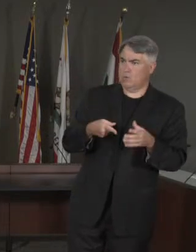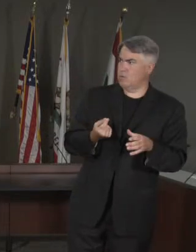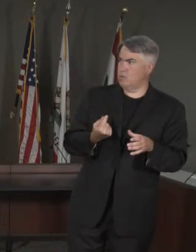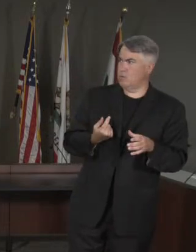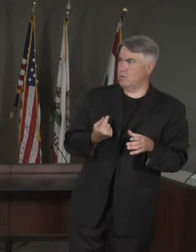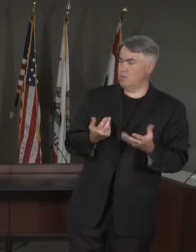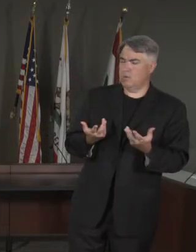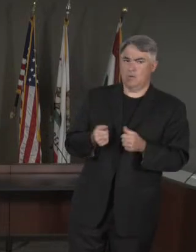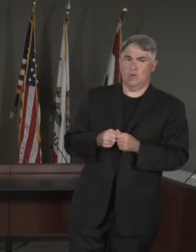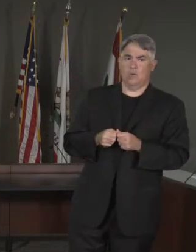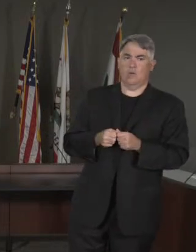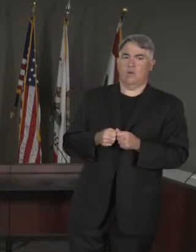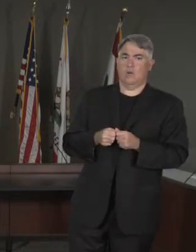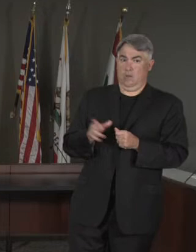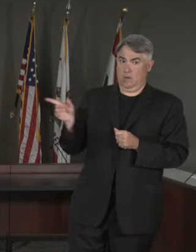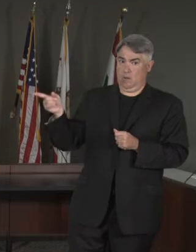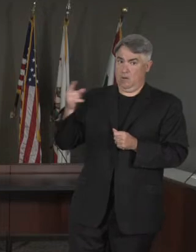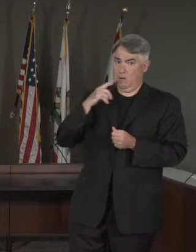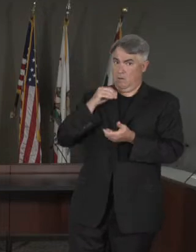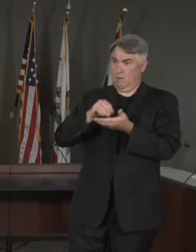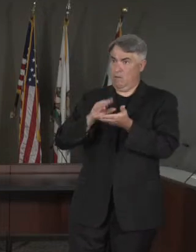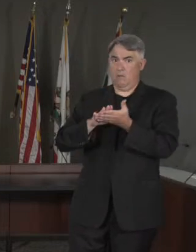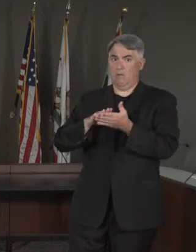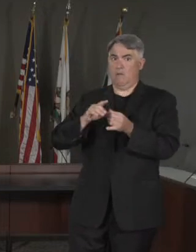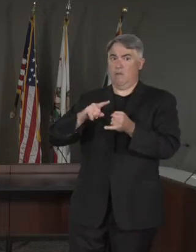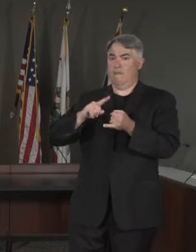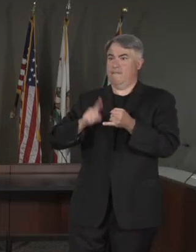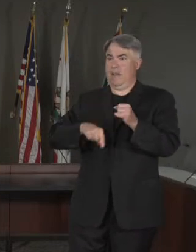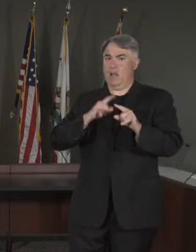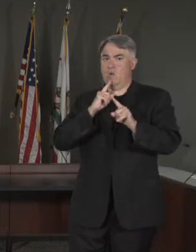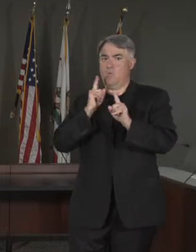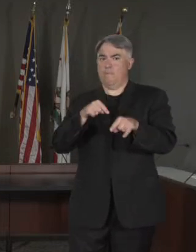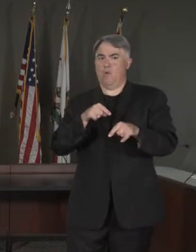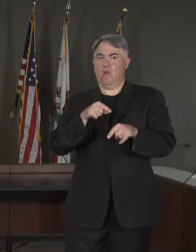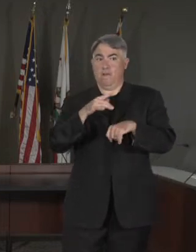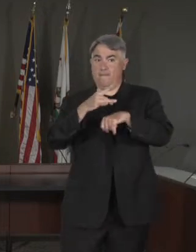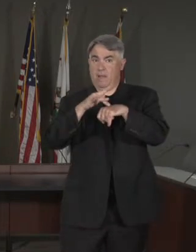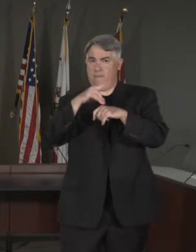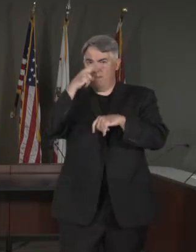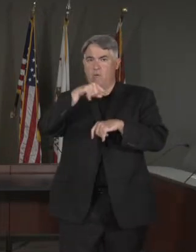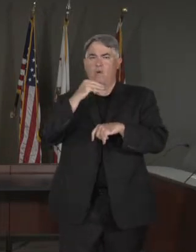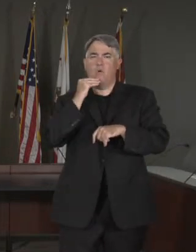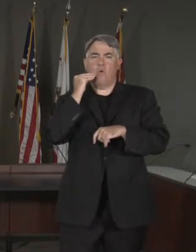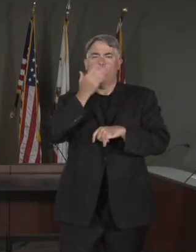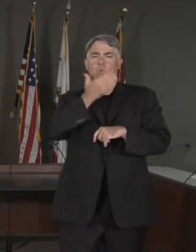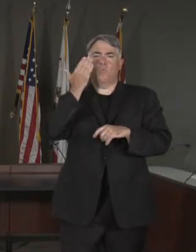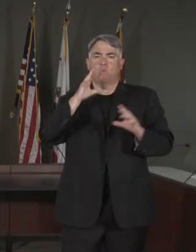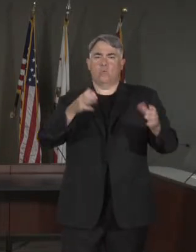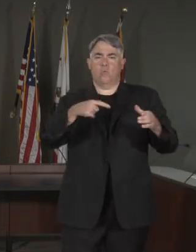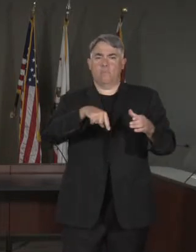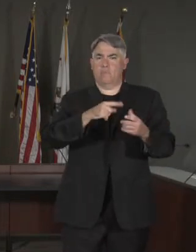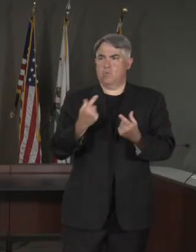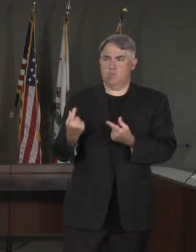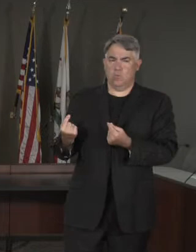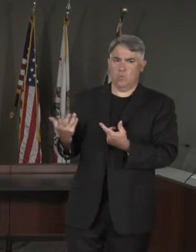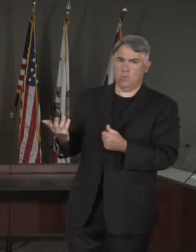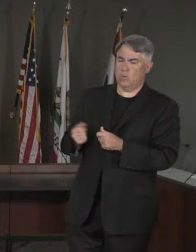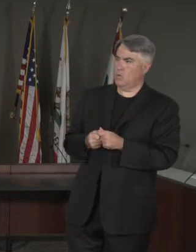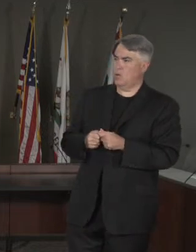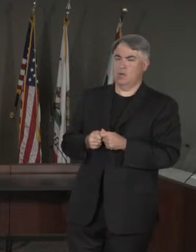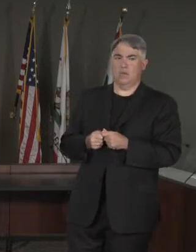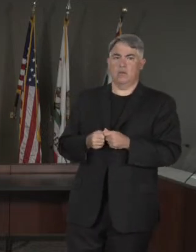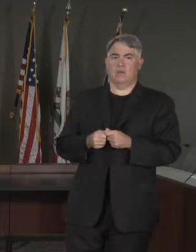making the final report and all of the materials used to put it together available to the public when it's finished? And does he have any